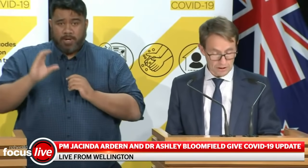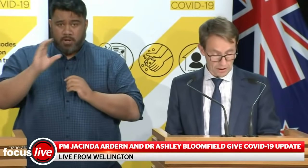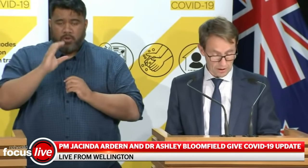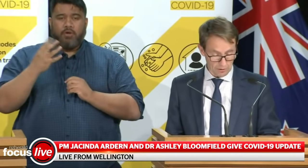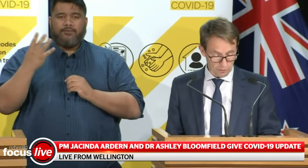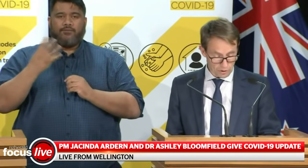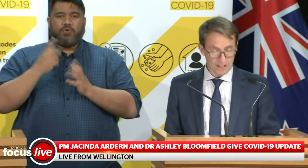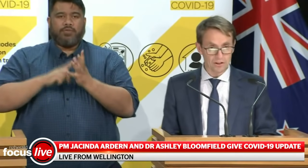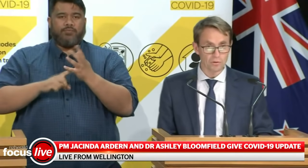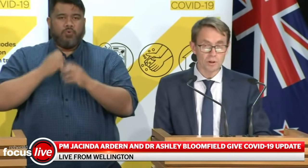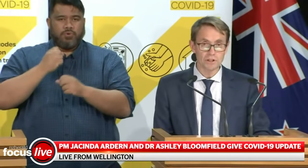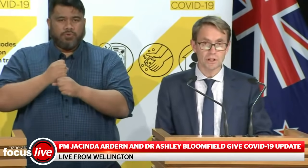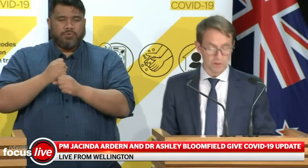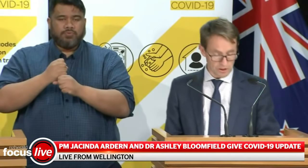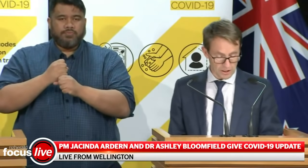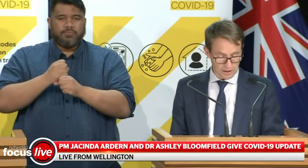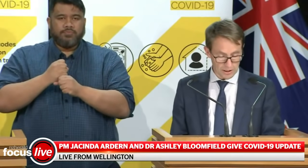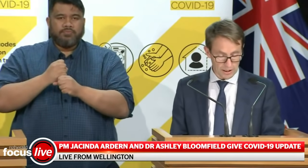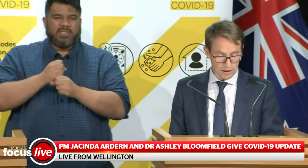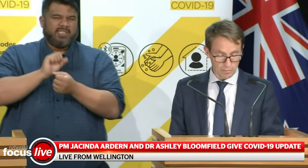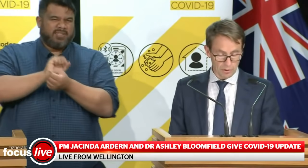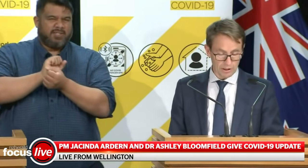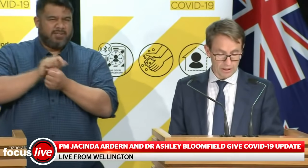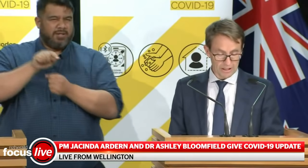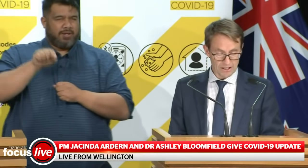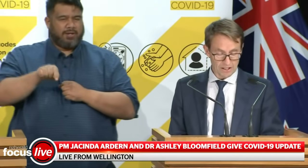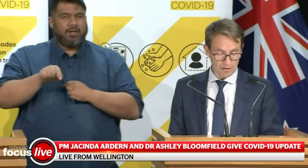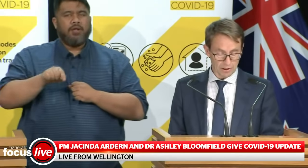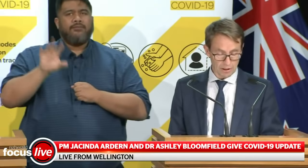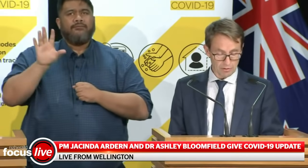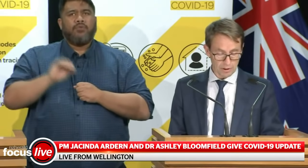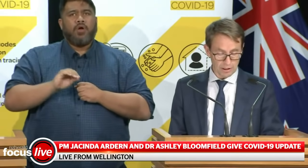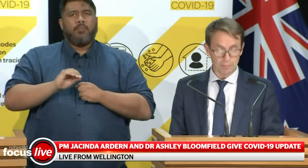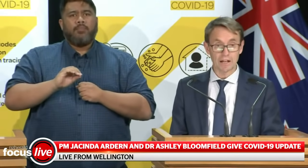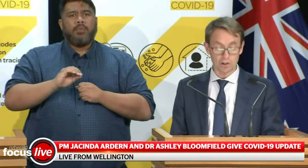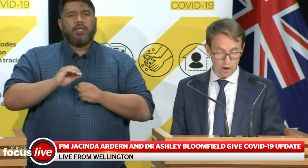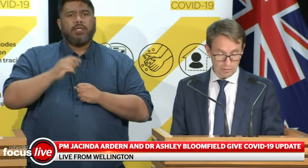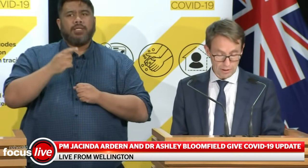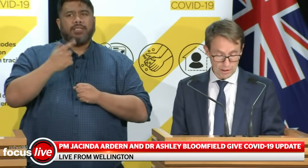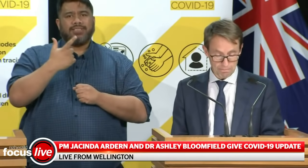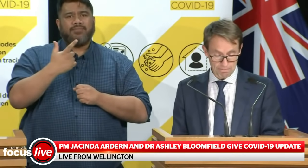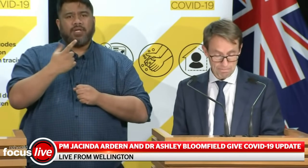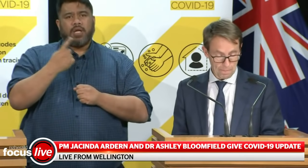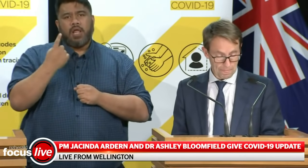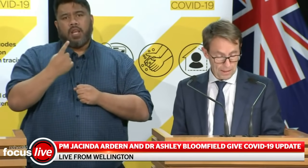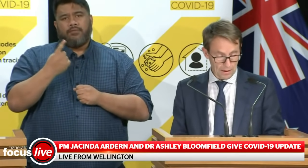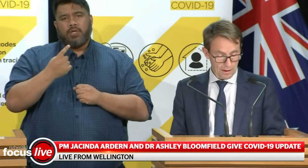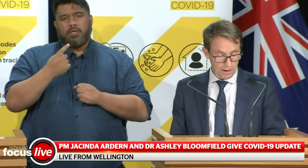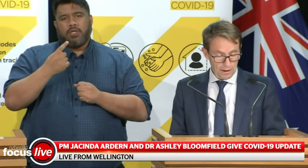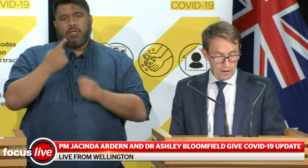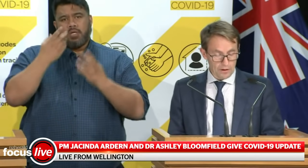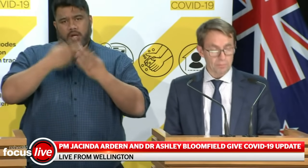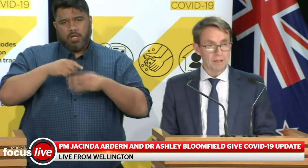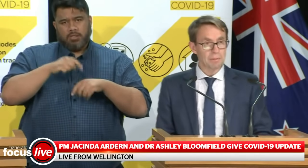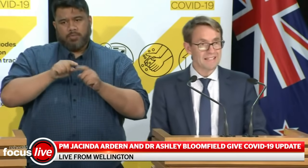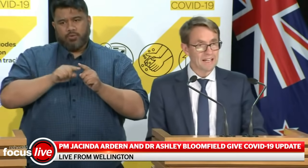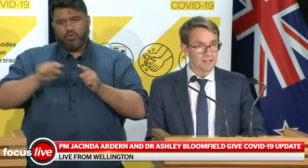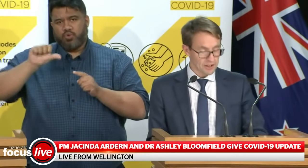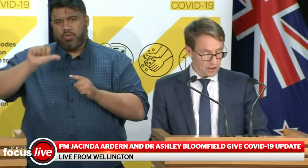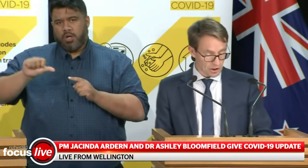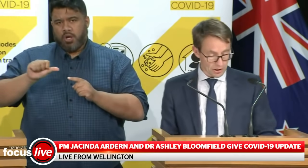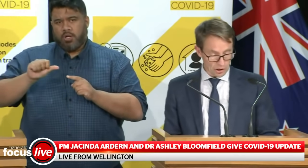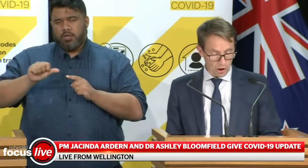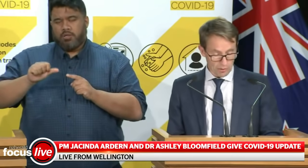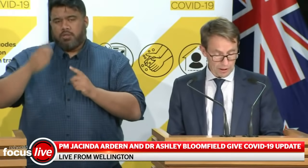14th of August, that was the Saturday, between 7:11 p.m. and 9 p.m. The BP